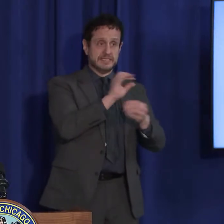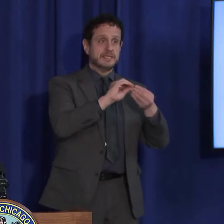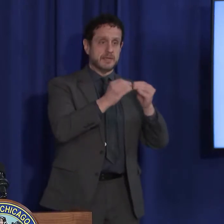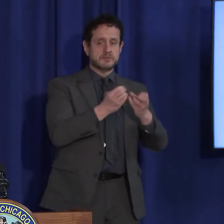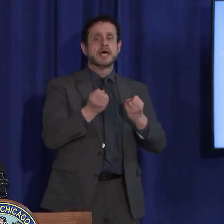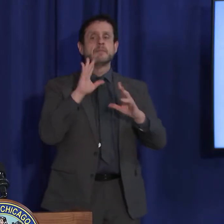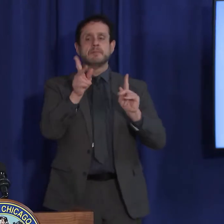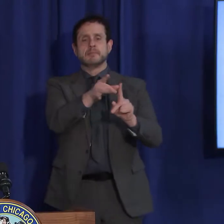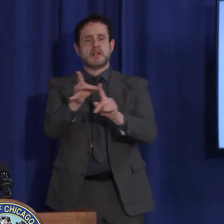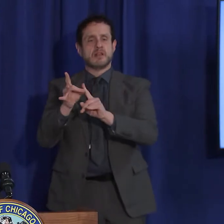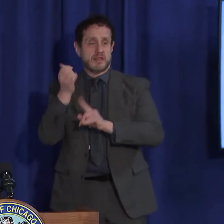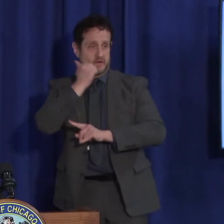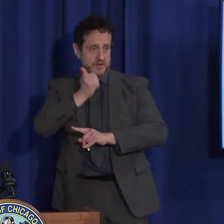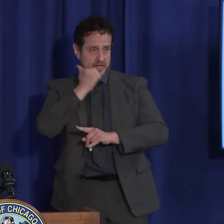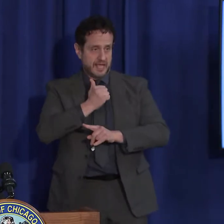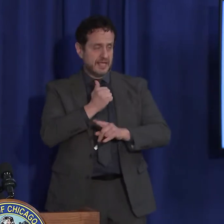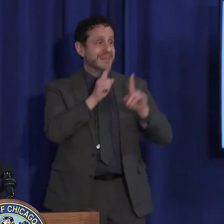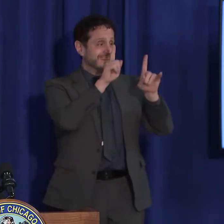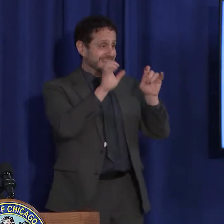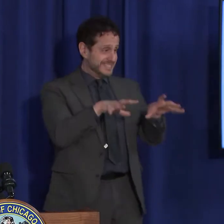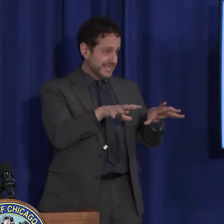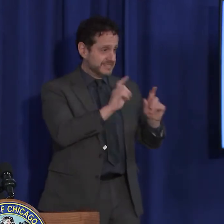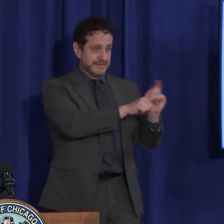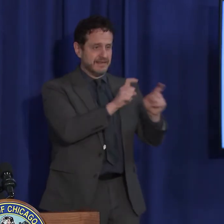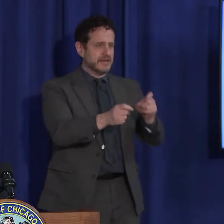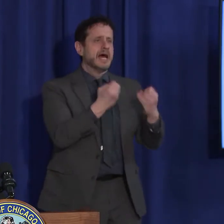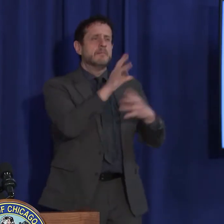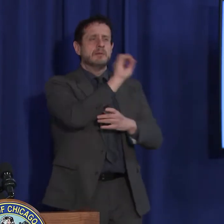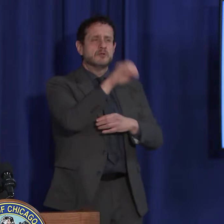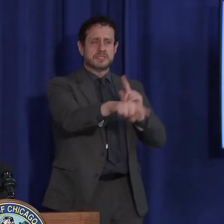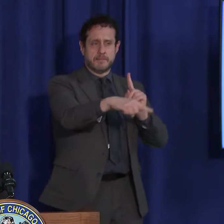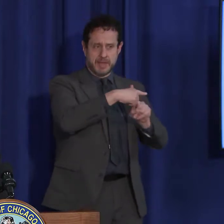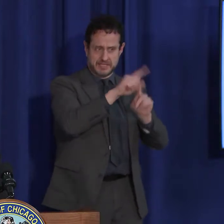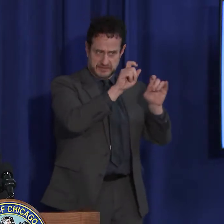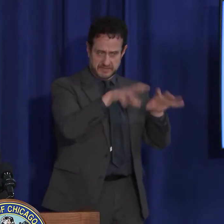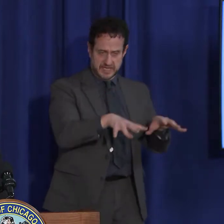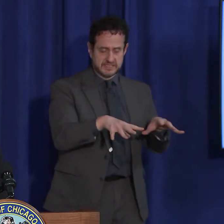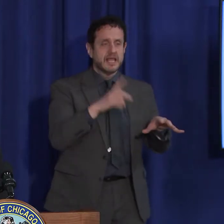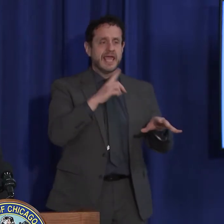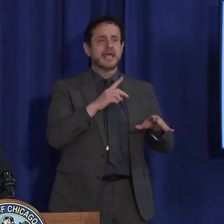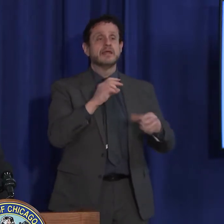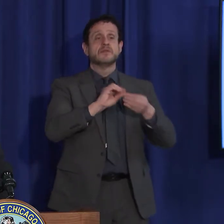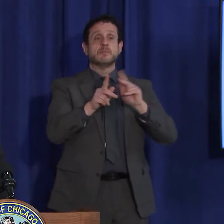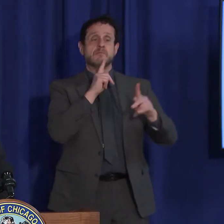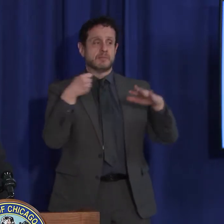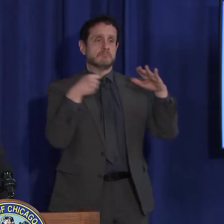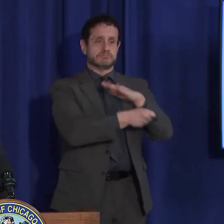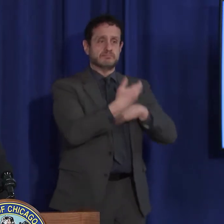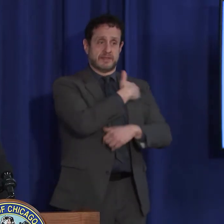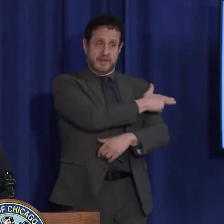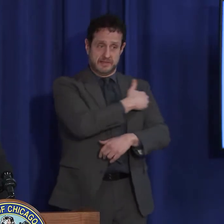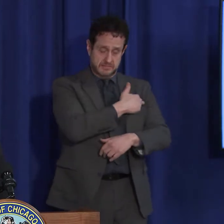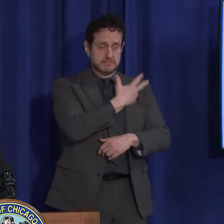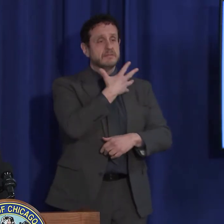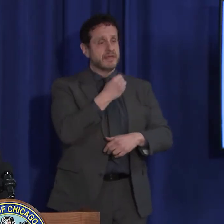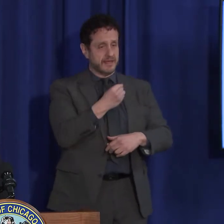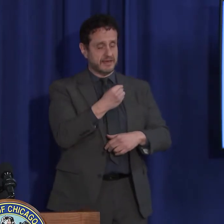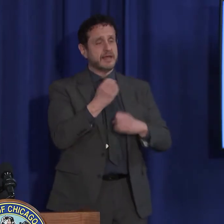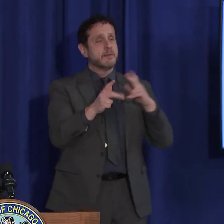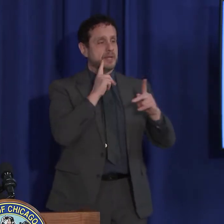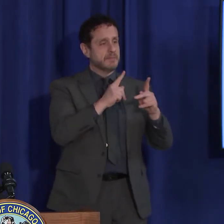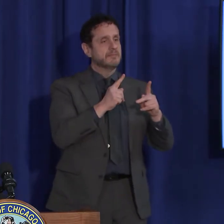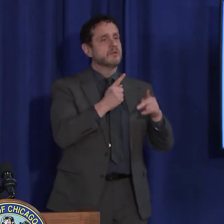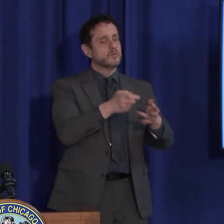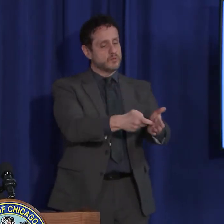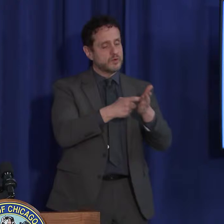day, test positivity, and overall hospitalizations, and separately, the number of ICU